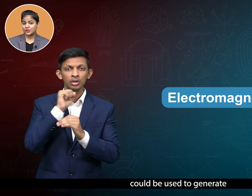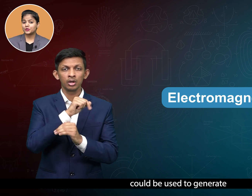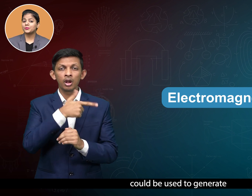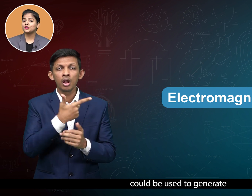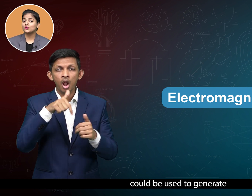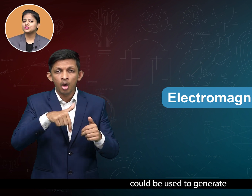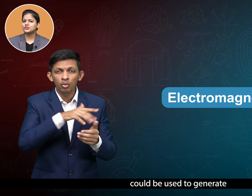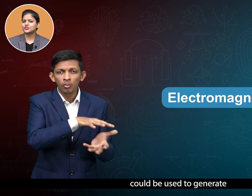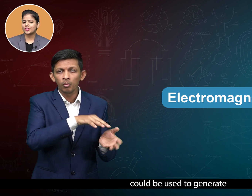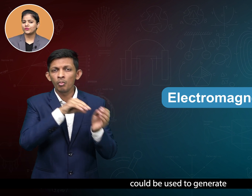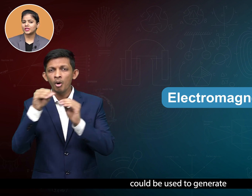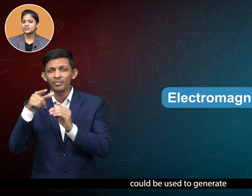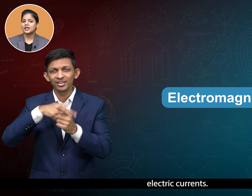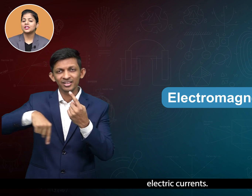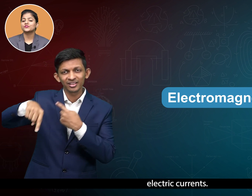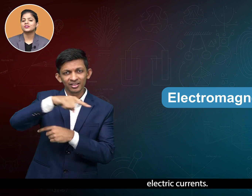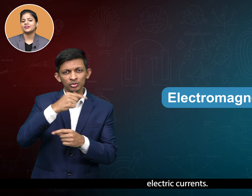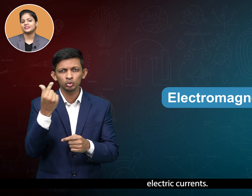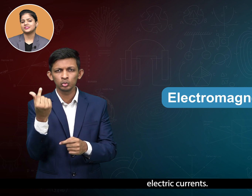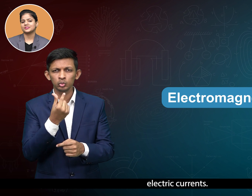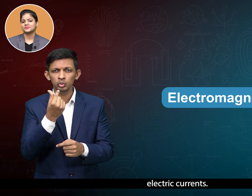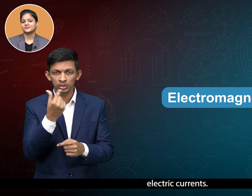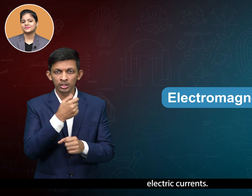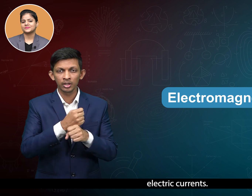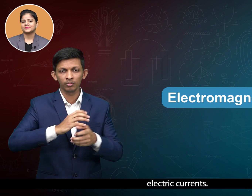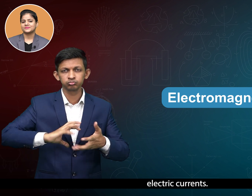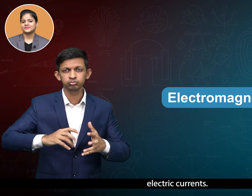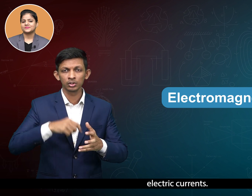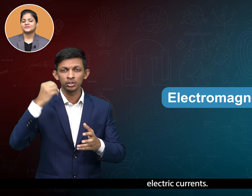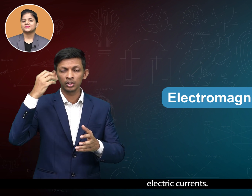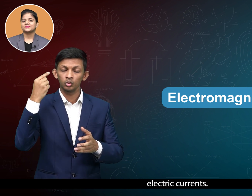magnet could be used to generate electric currents.